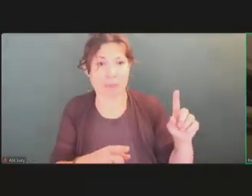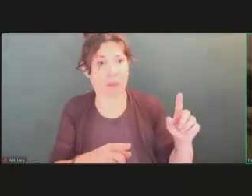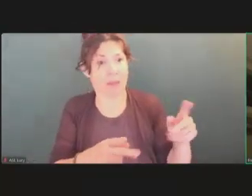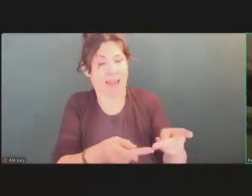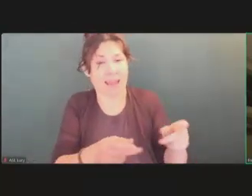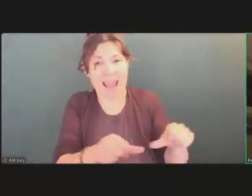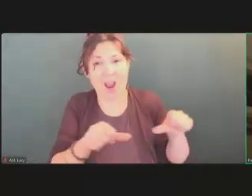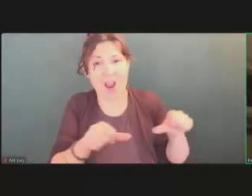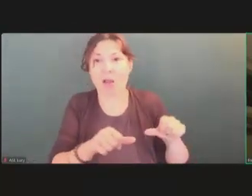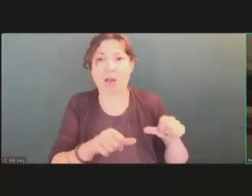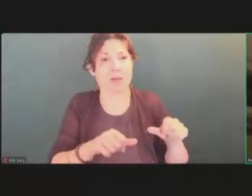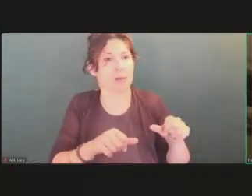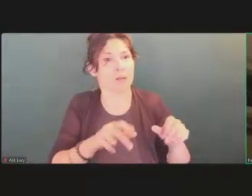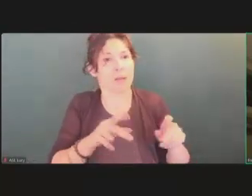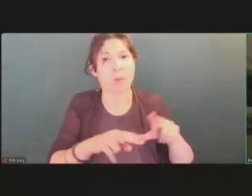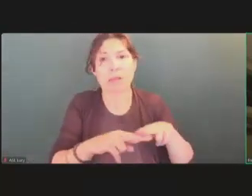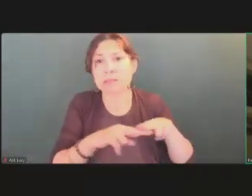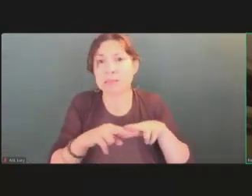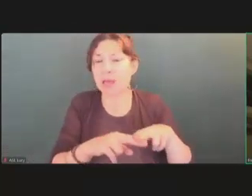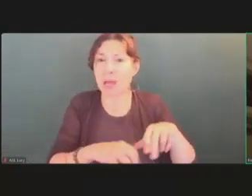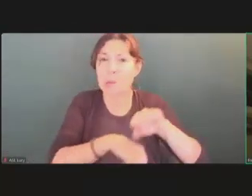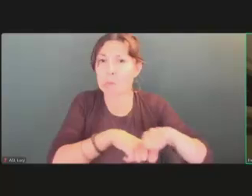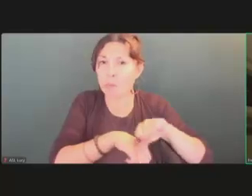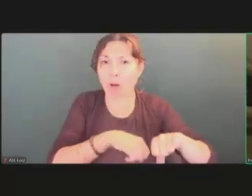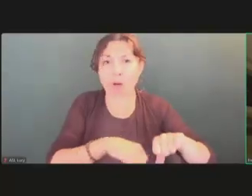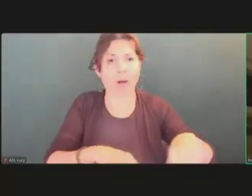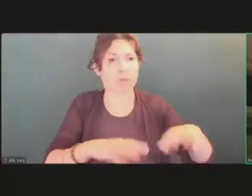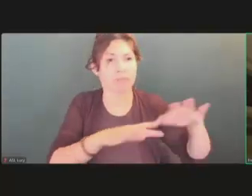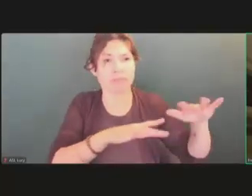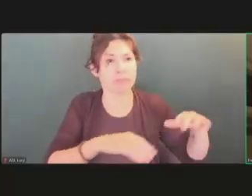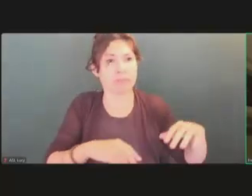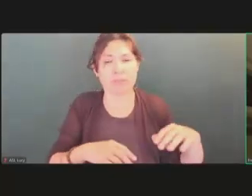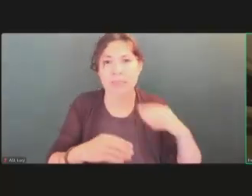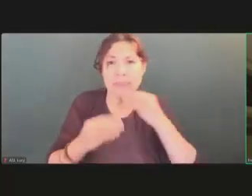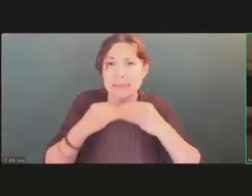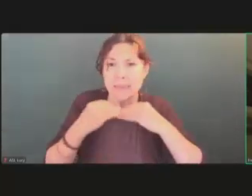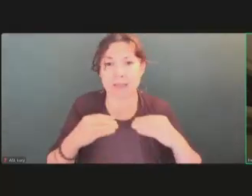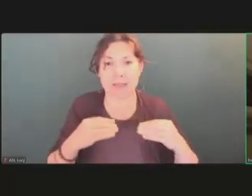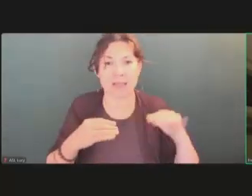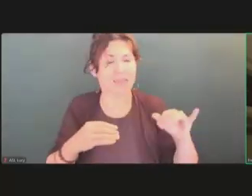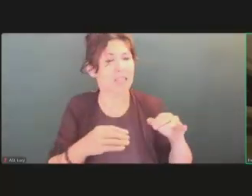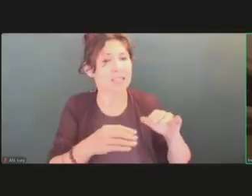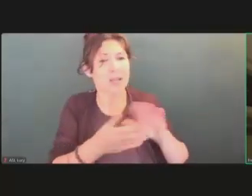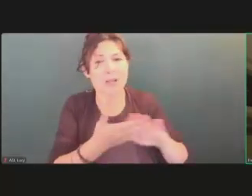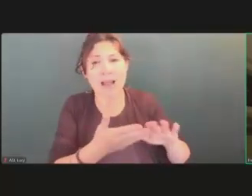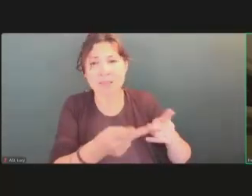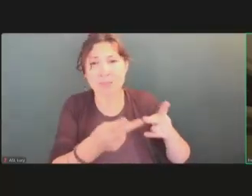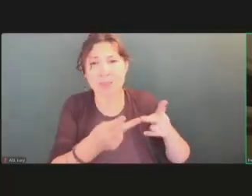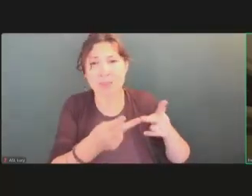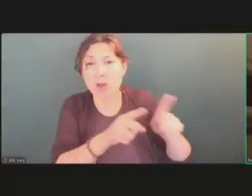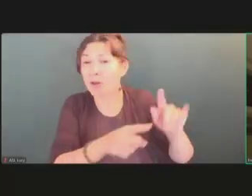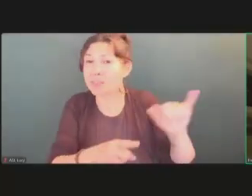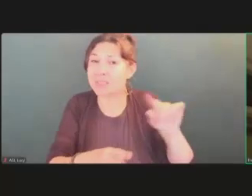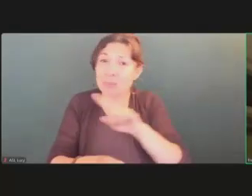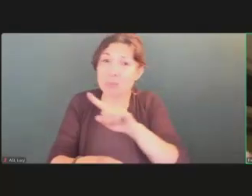provide refreshments. And what this is it becomes a destination, just the way the zoo's a destination, the golf club's a destination, and